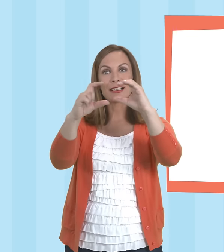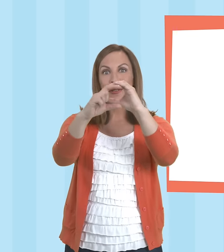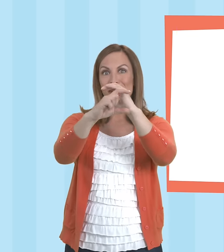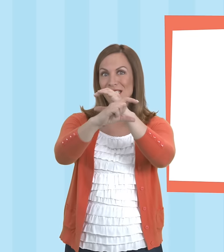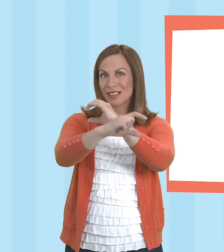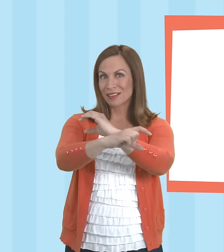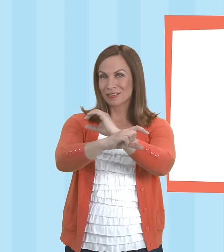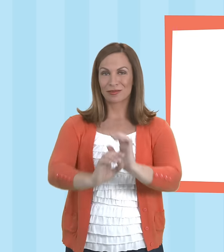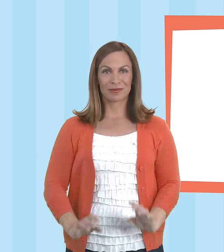Eclipse.